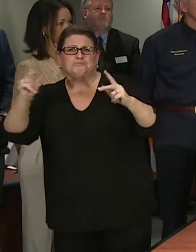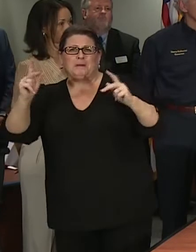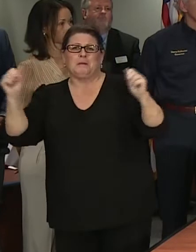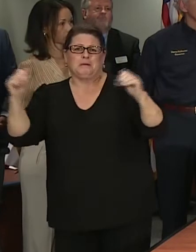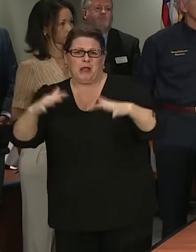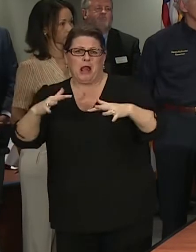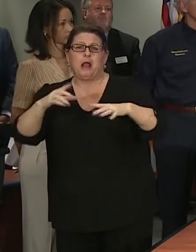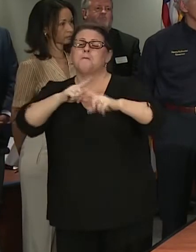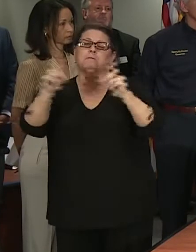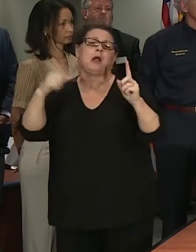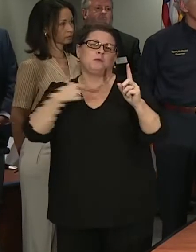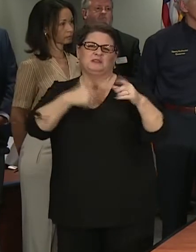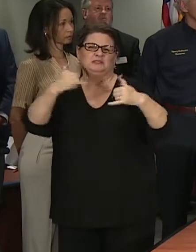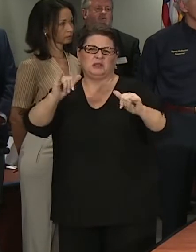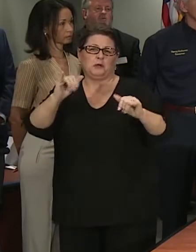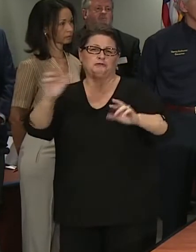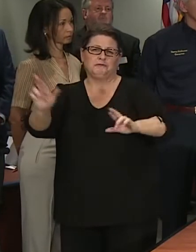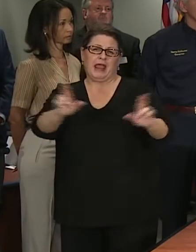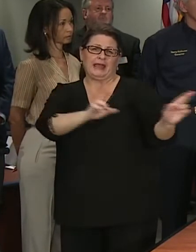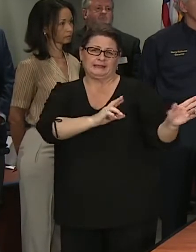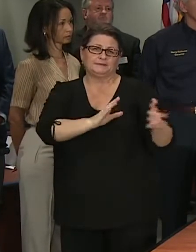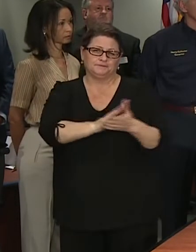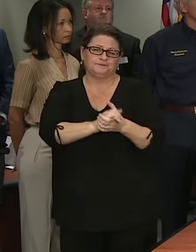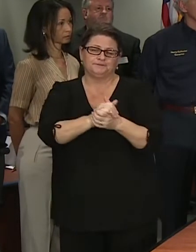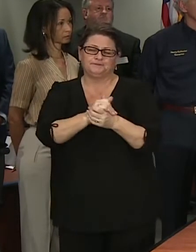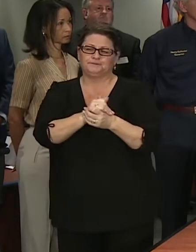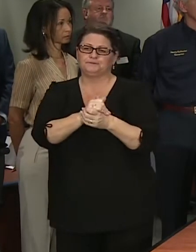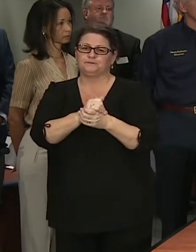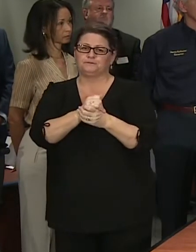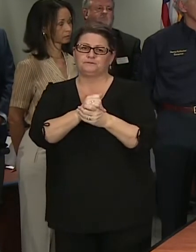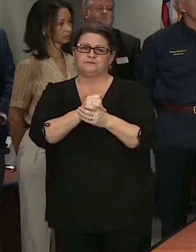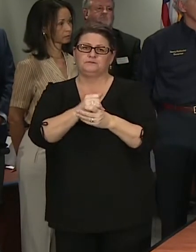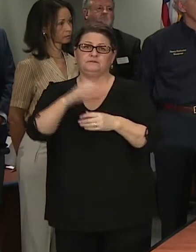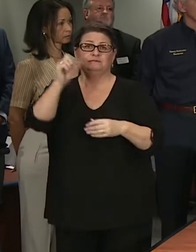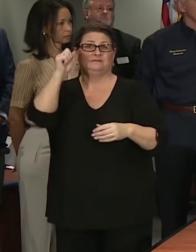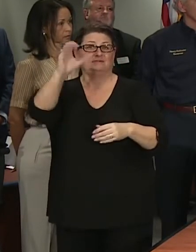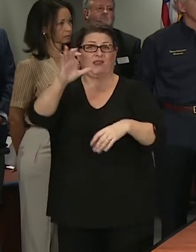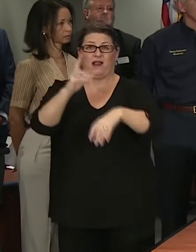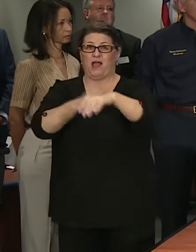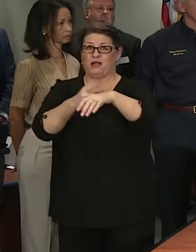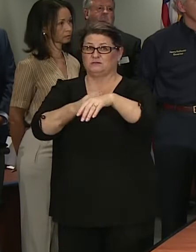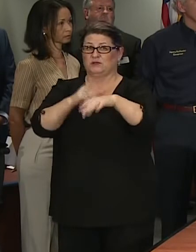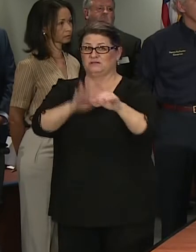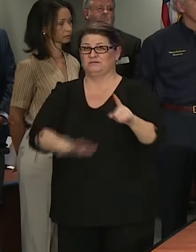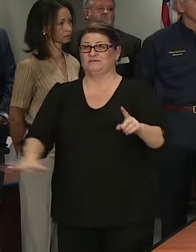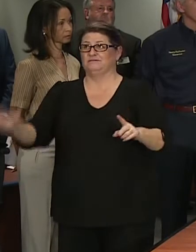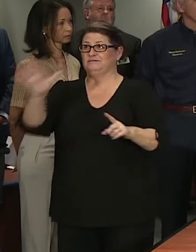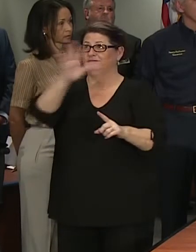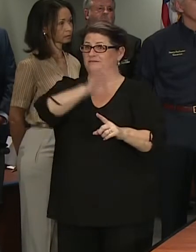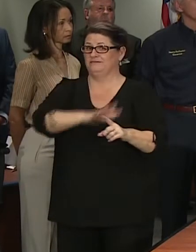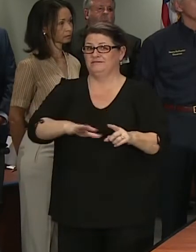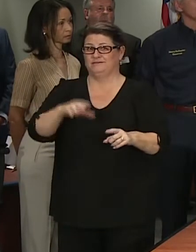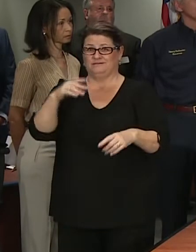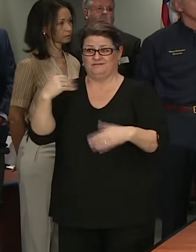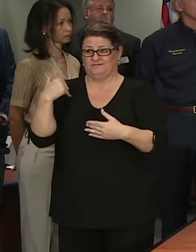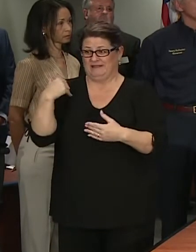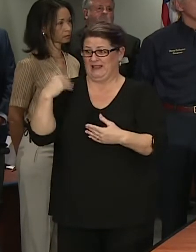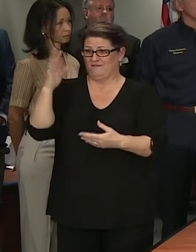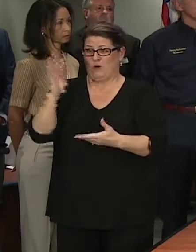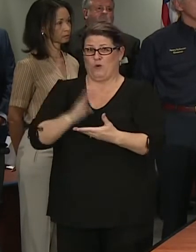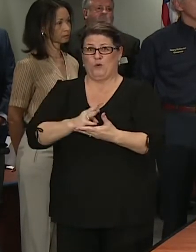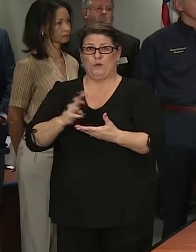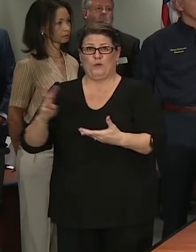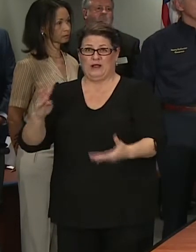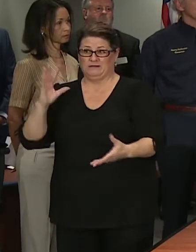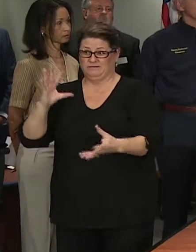ready. I've seen a lot of work across South Carolina hospitals over the past 4 weeks, and I am